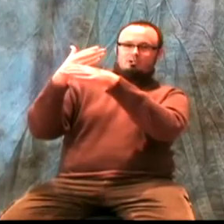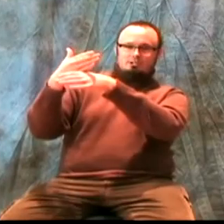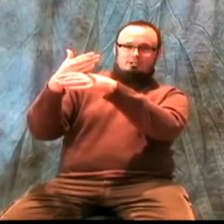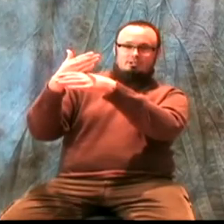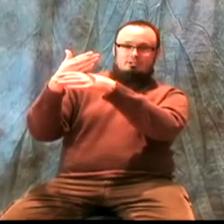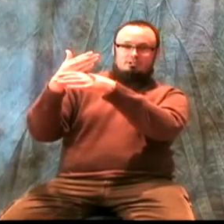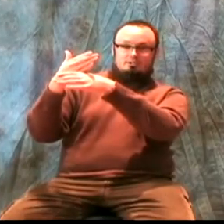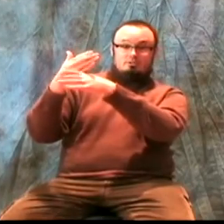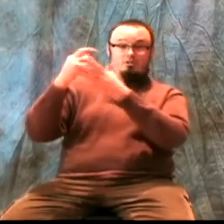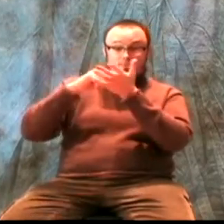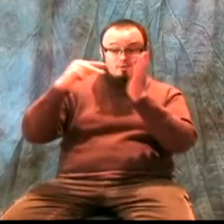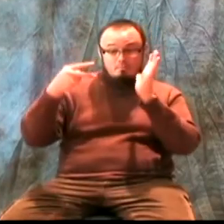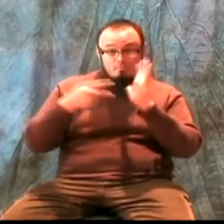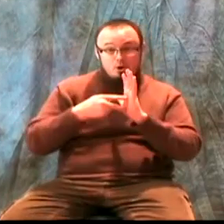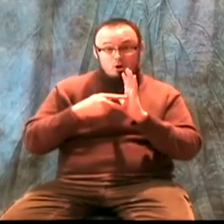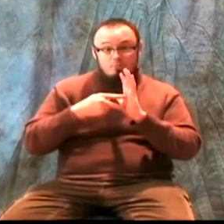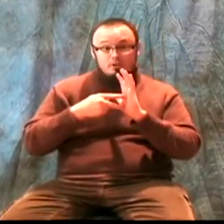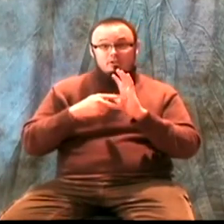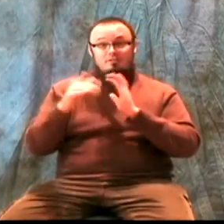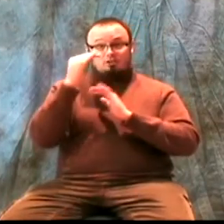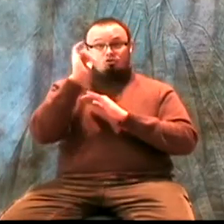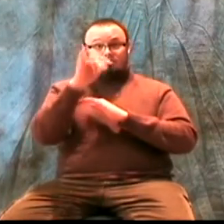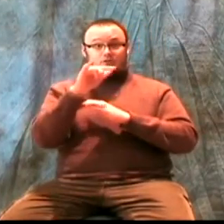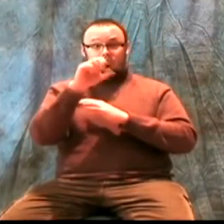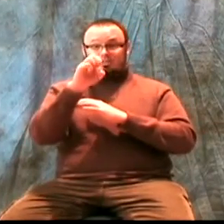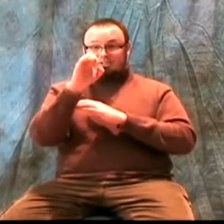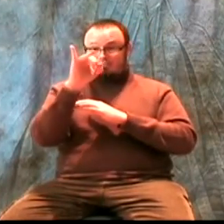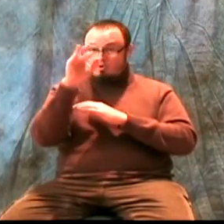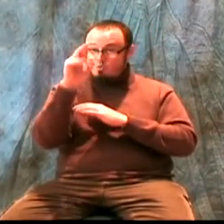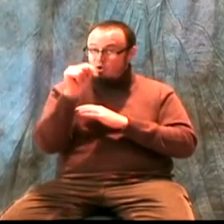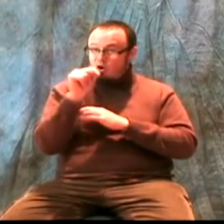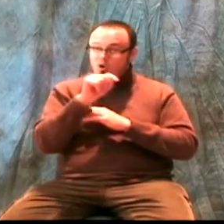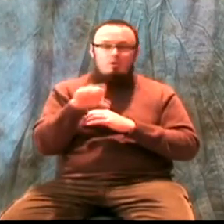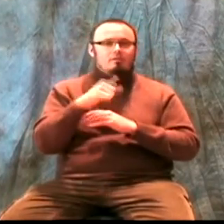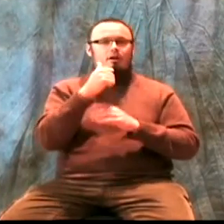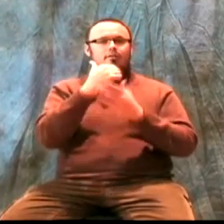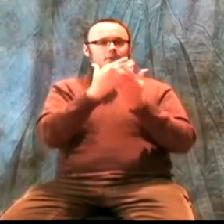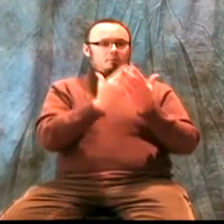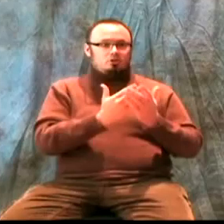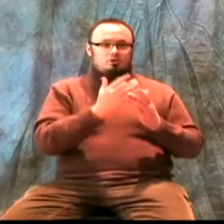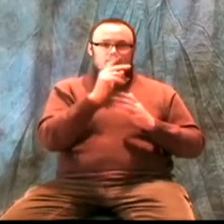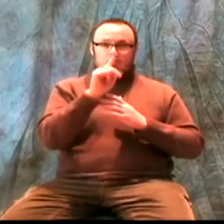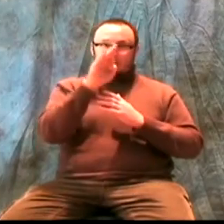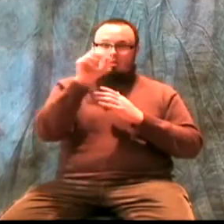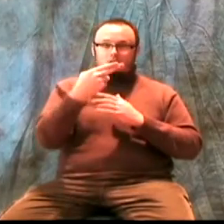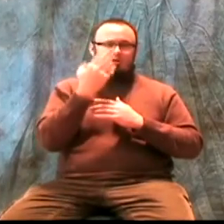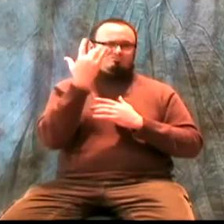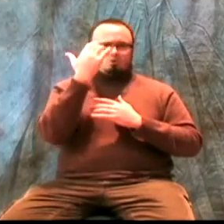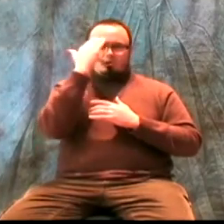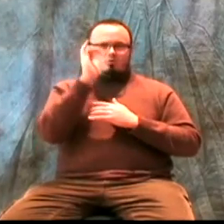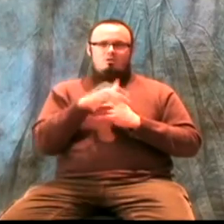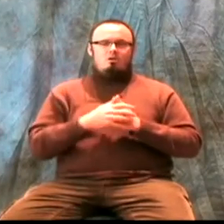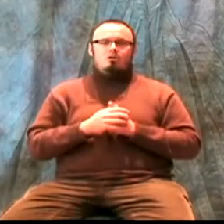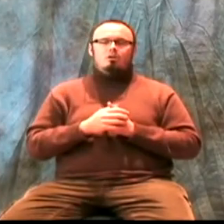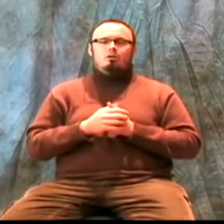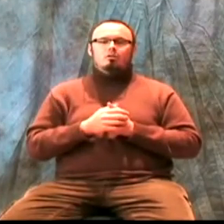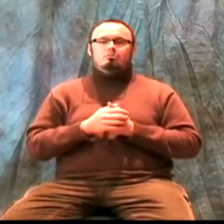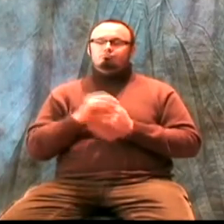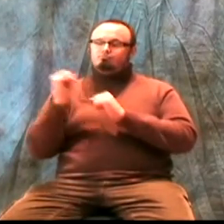What is the purpose of the knowledge of these Sefirot, or any of the other aspects of Kabbalah? All of existence